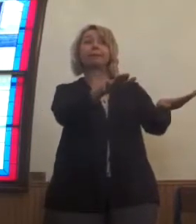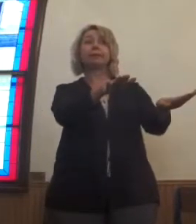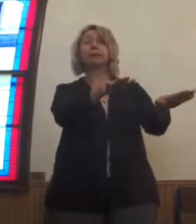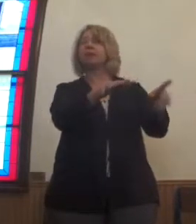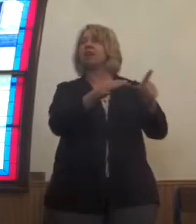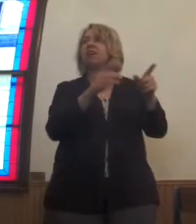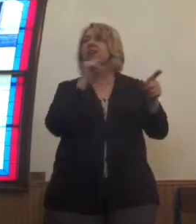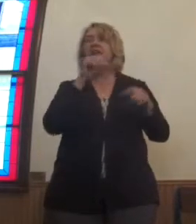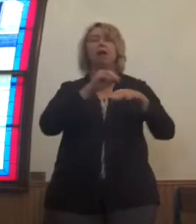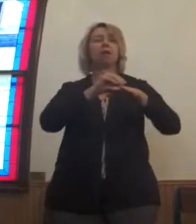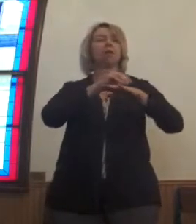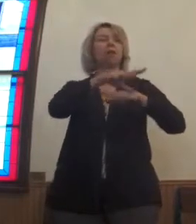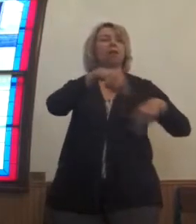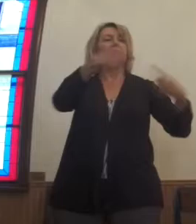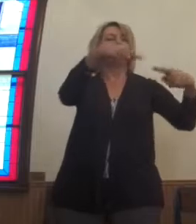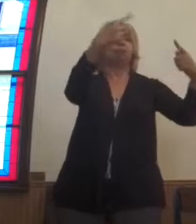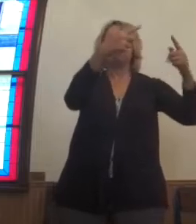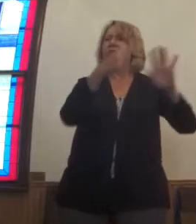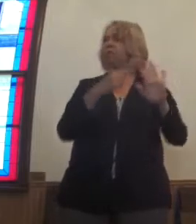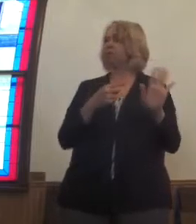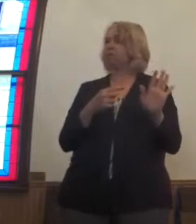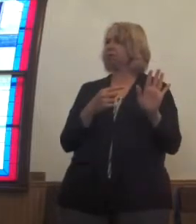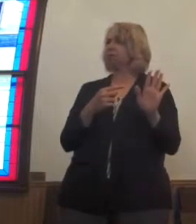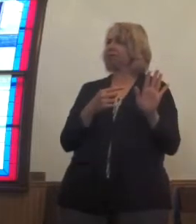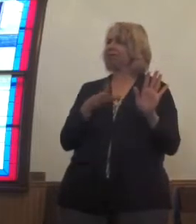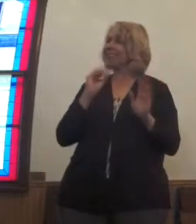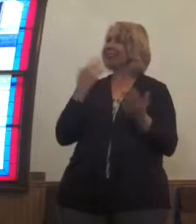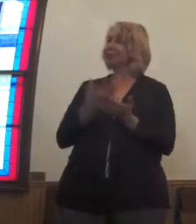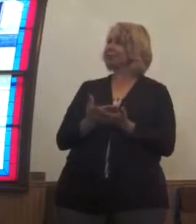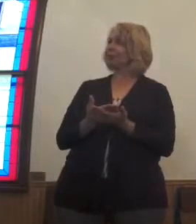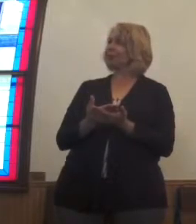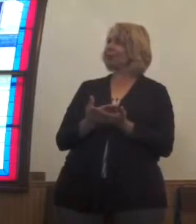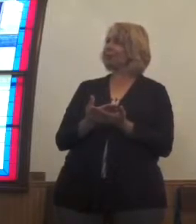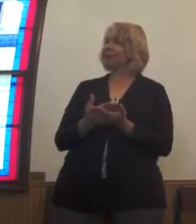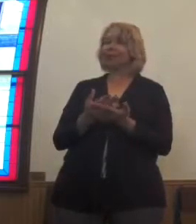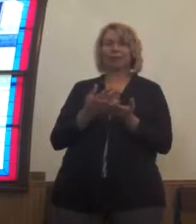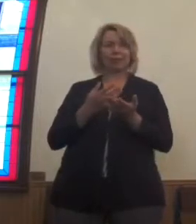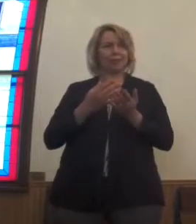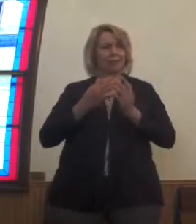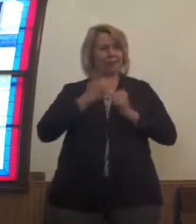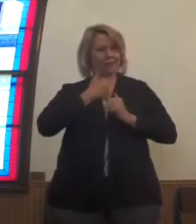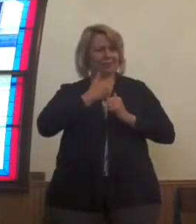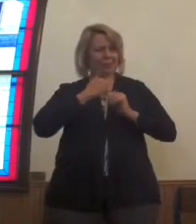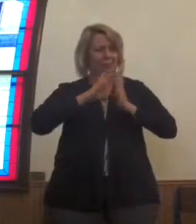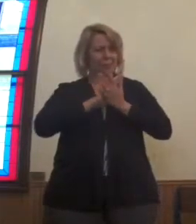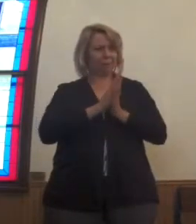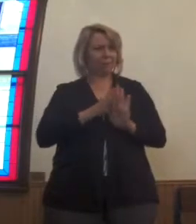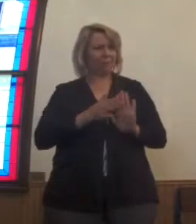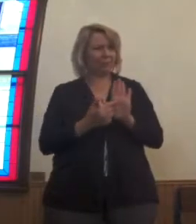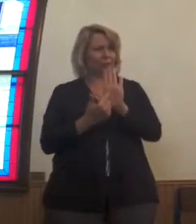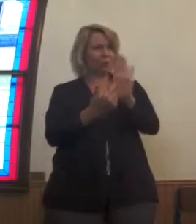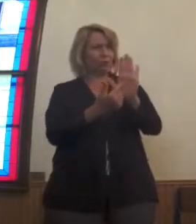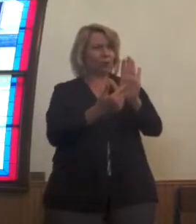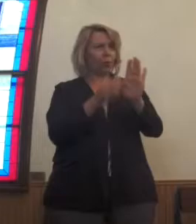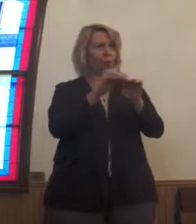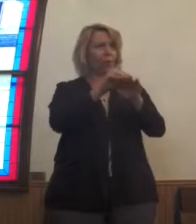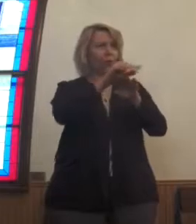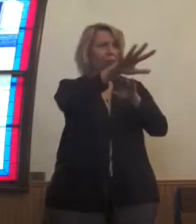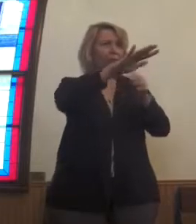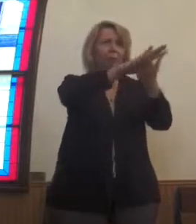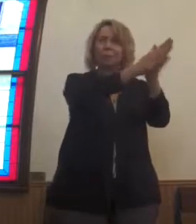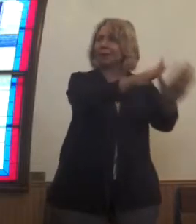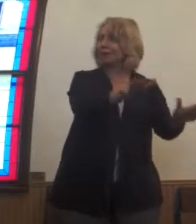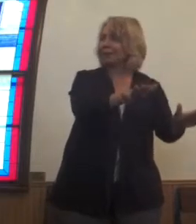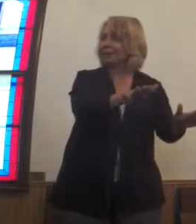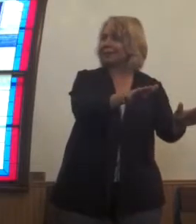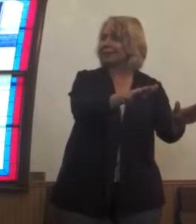fight. That's when you discover who you really are and your place in God's family. This